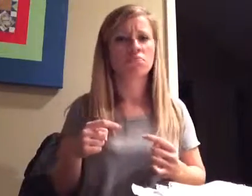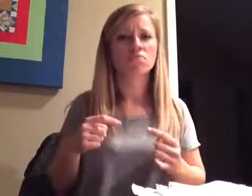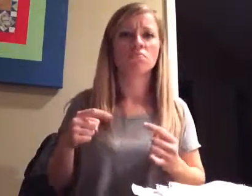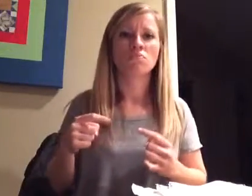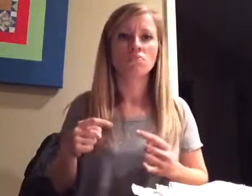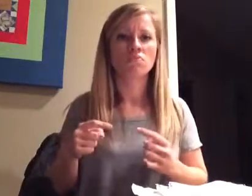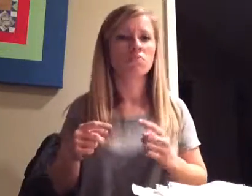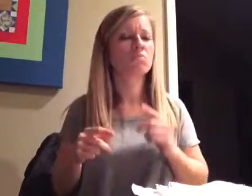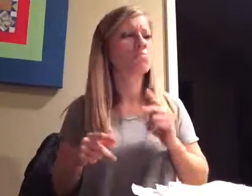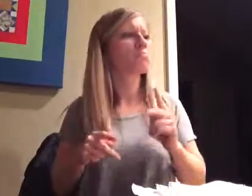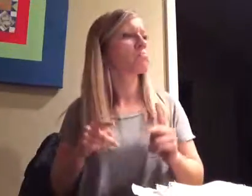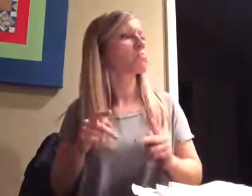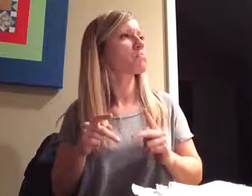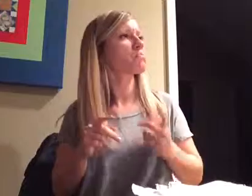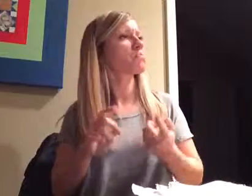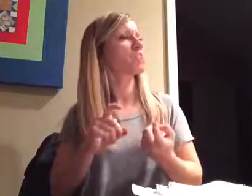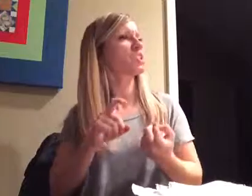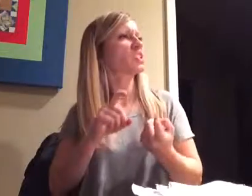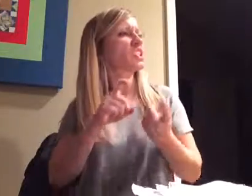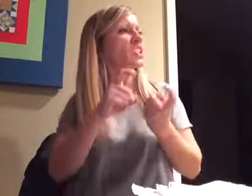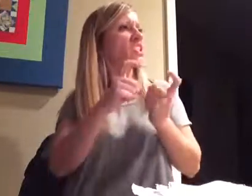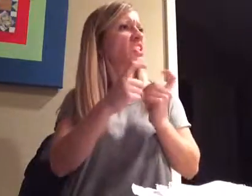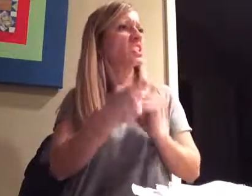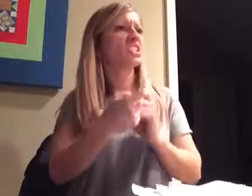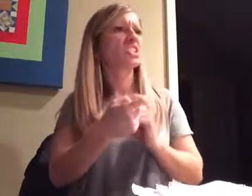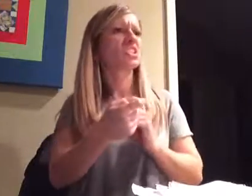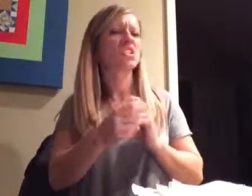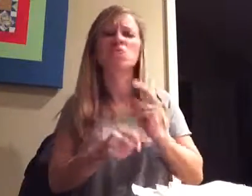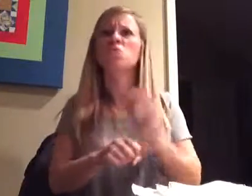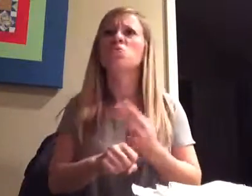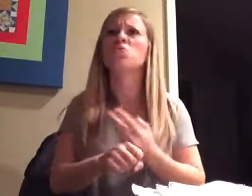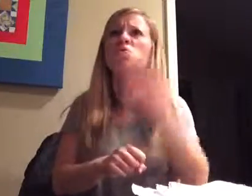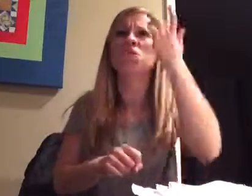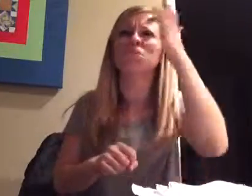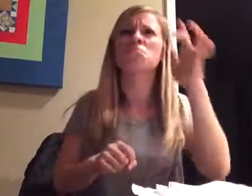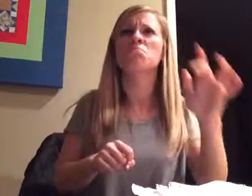that man turned the exploits of his genius to the